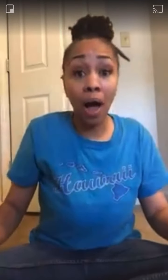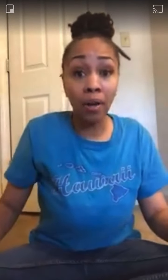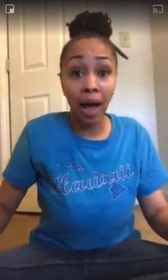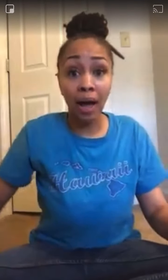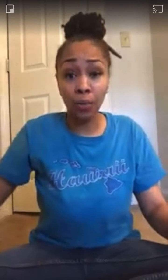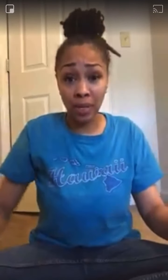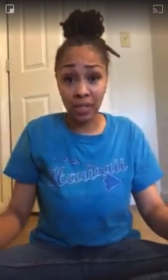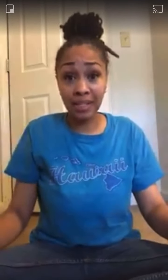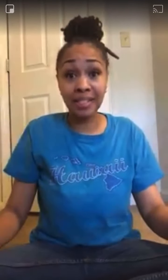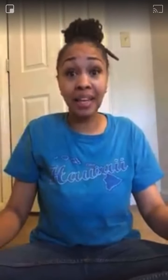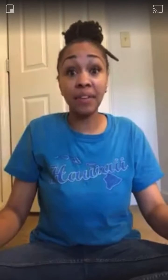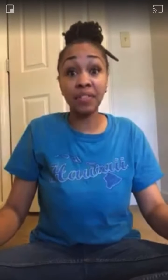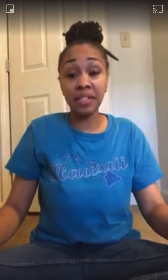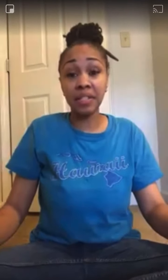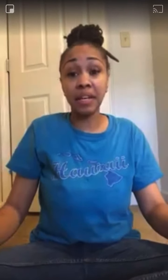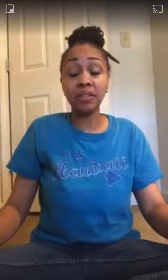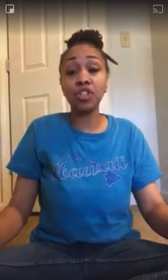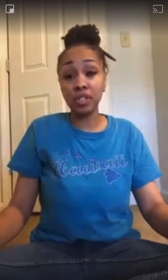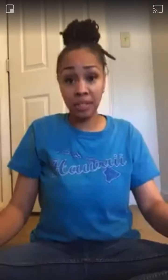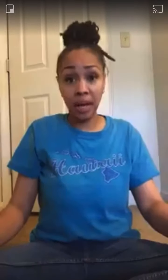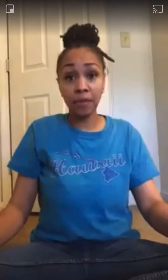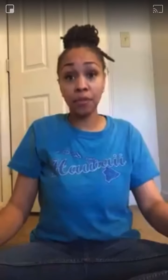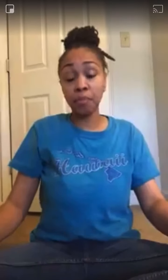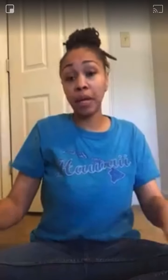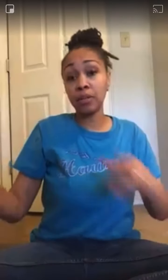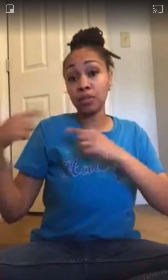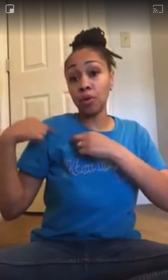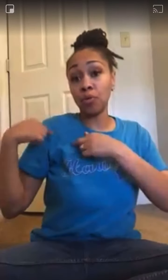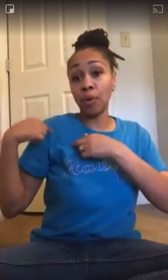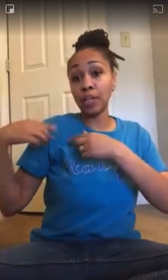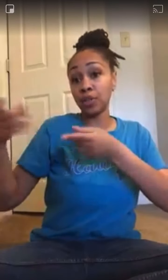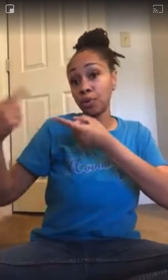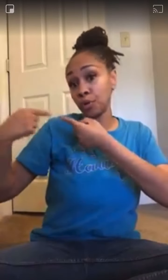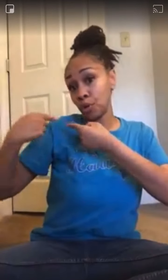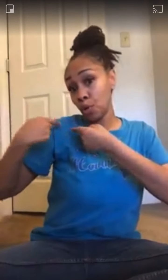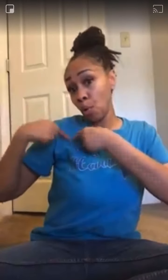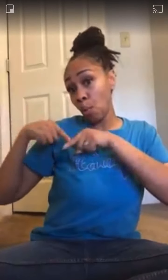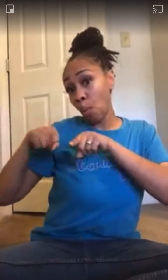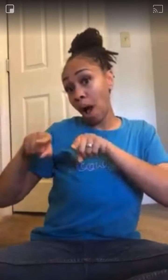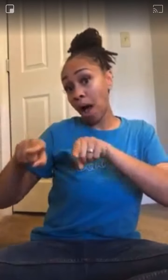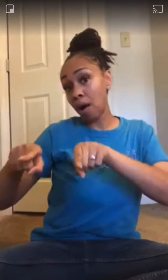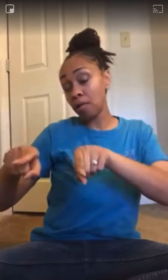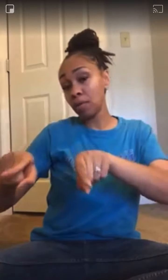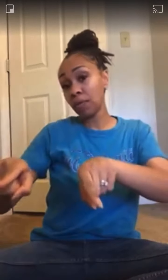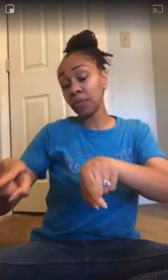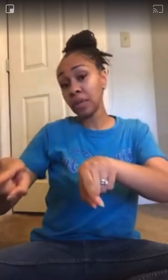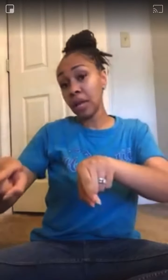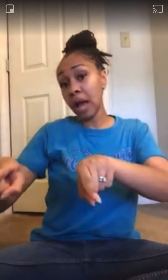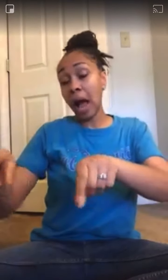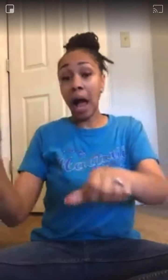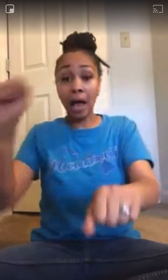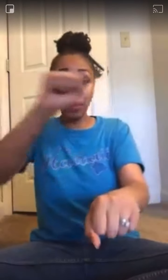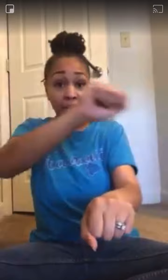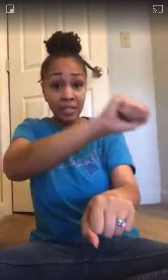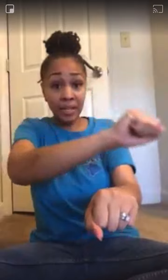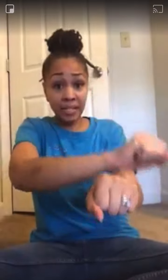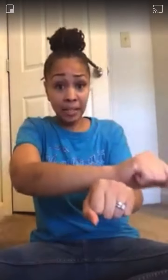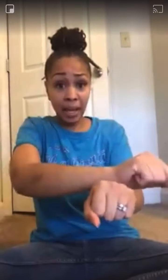While I was a slave to sin, Jesus died for me. So right shoulder, while I was a